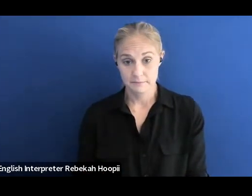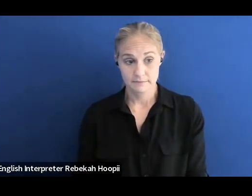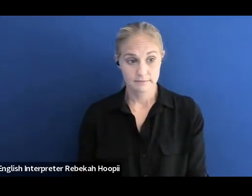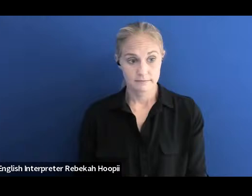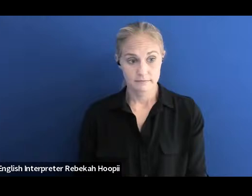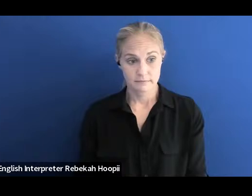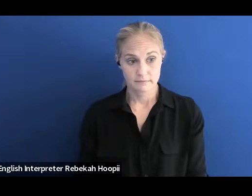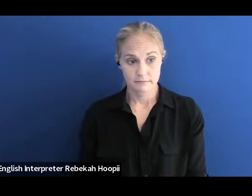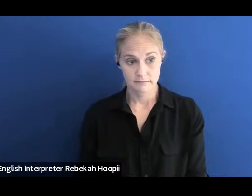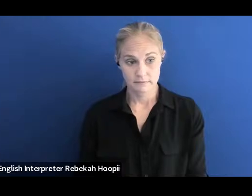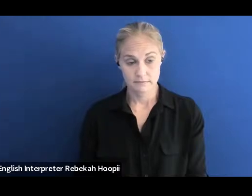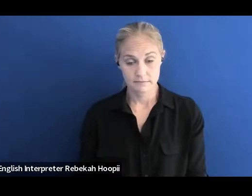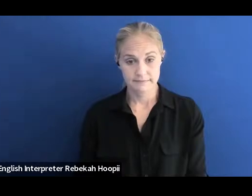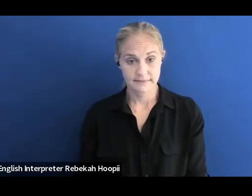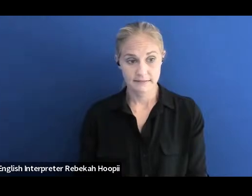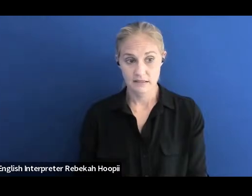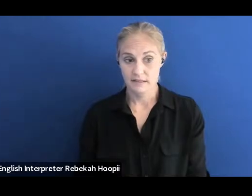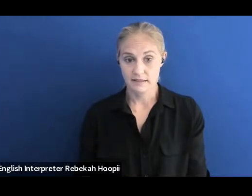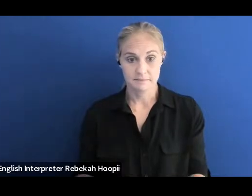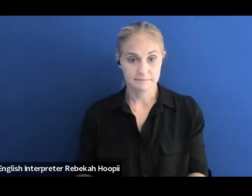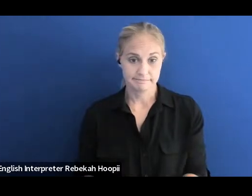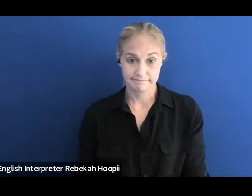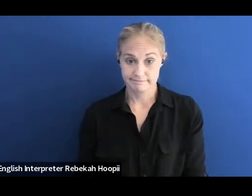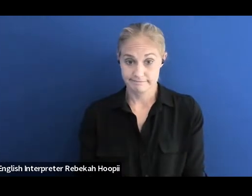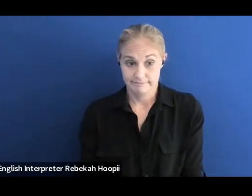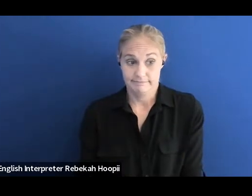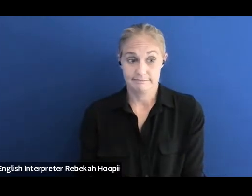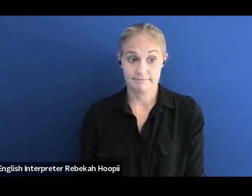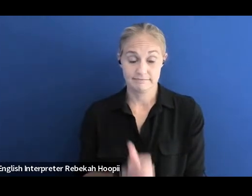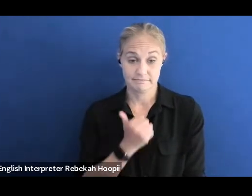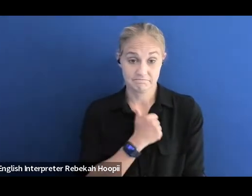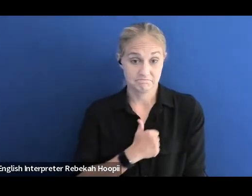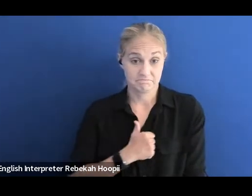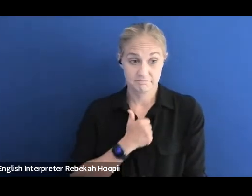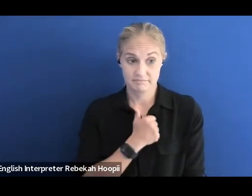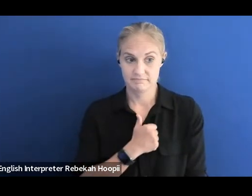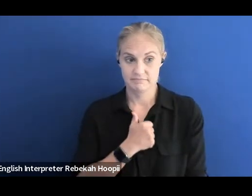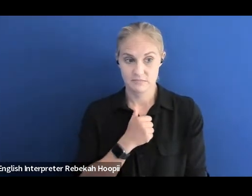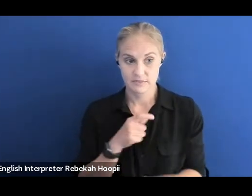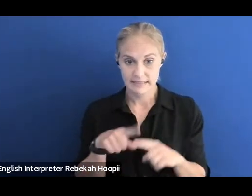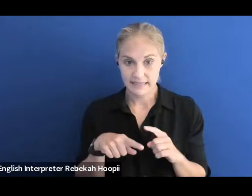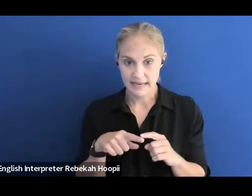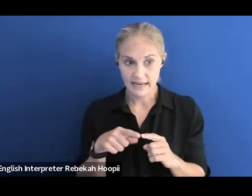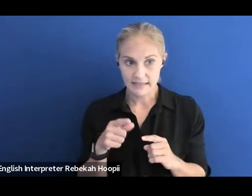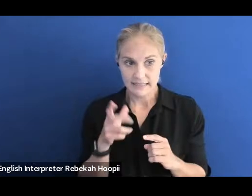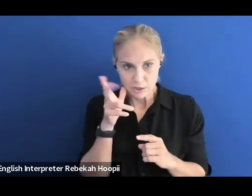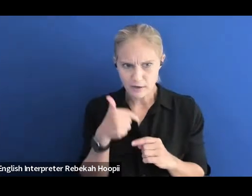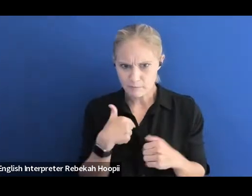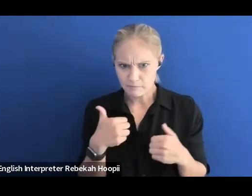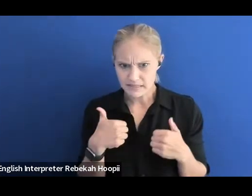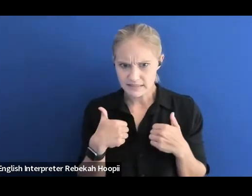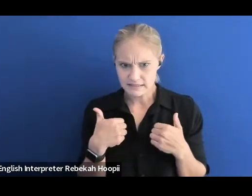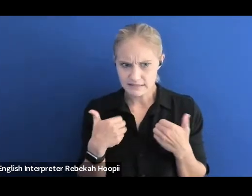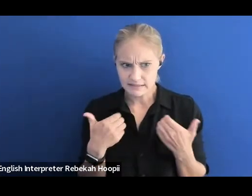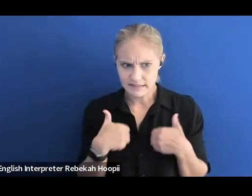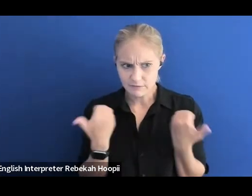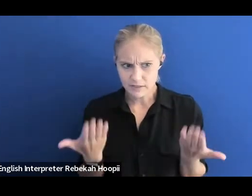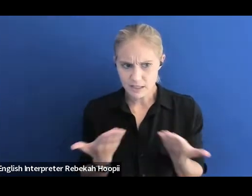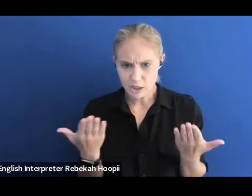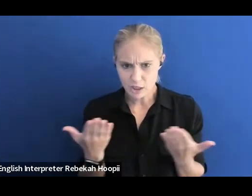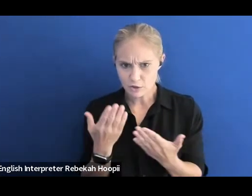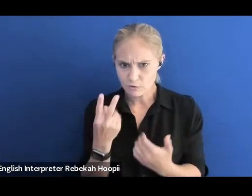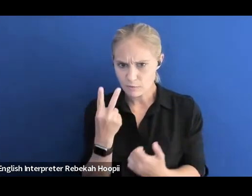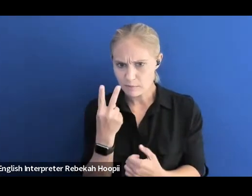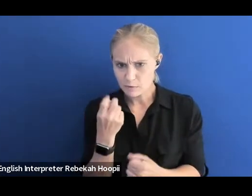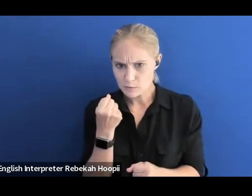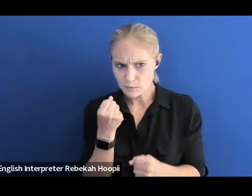I'm relatively new resident. We've been here for a little over 2 years, so I've been coming to the island since